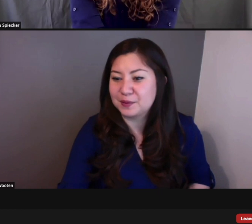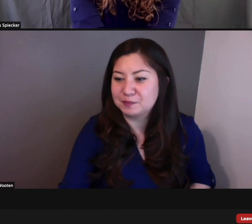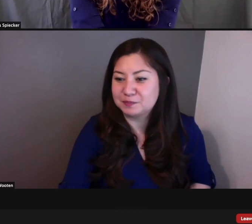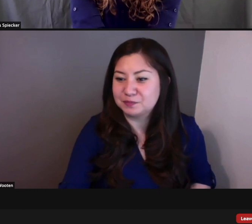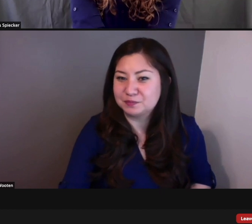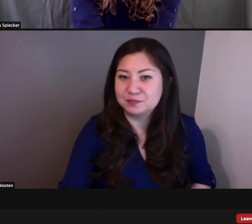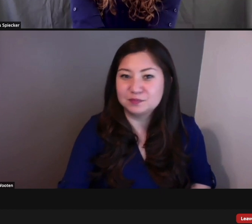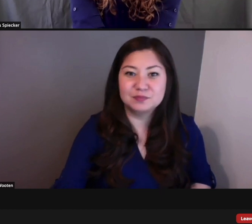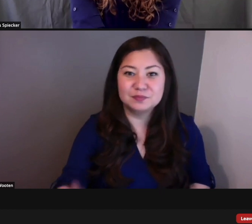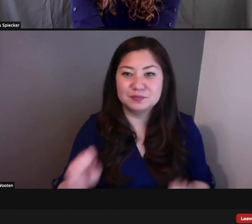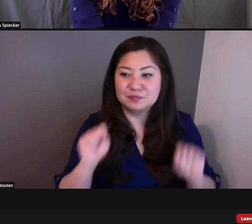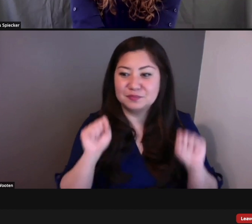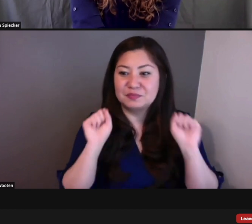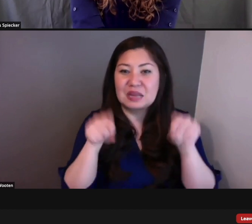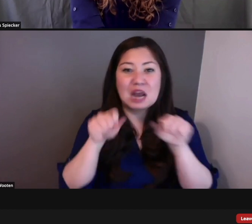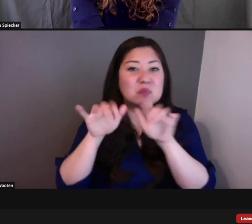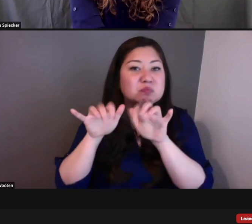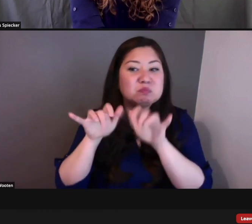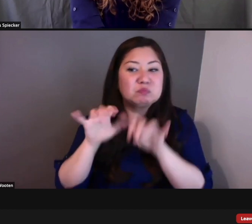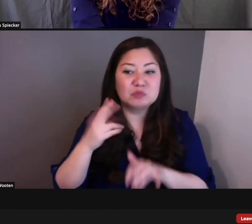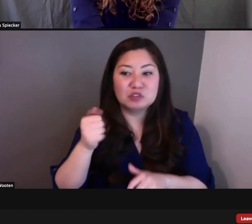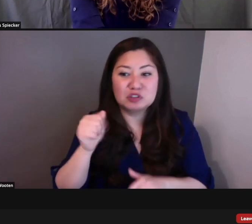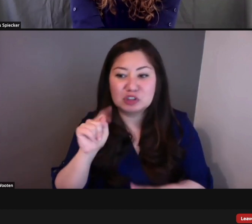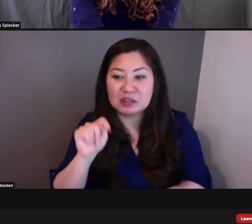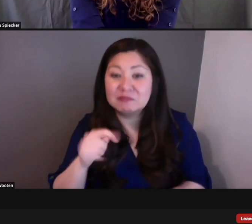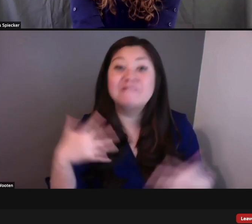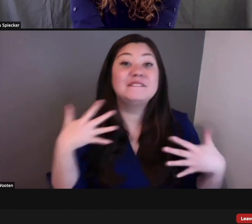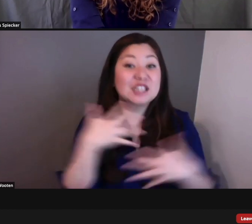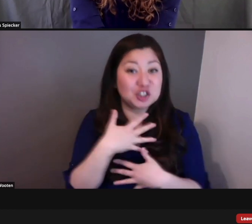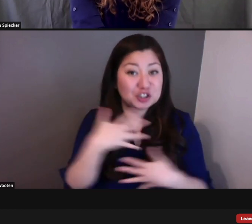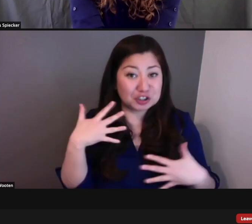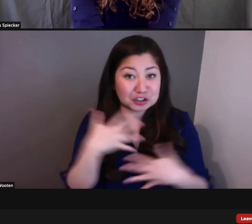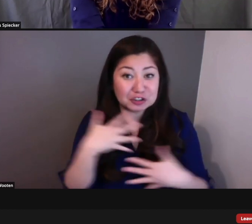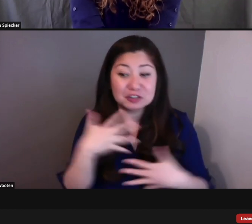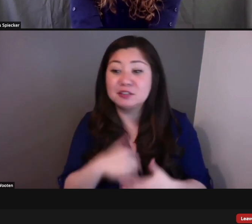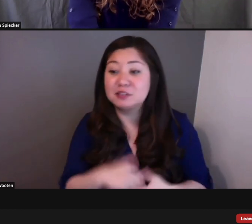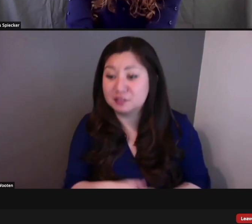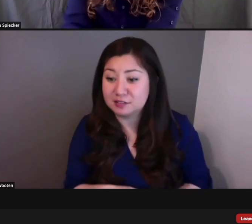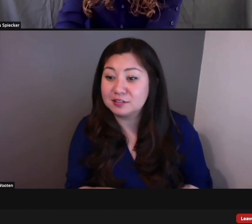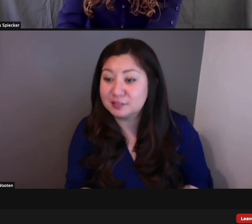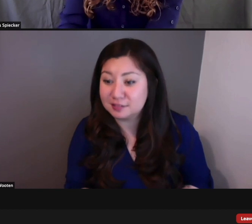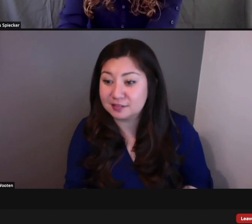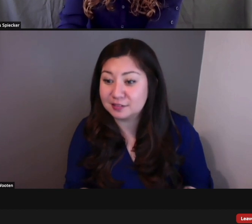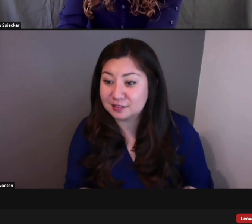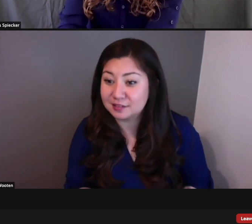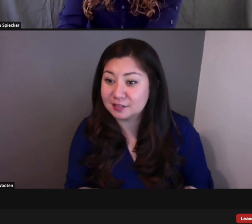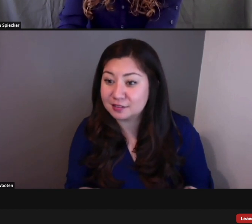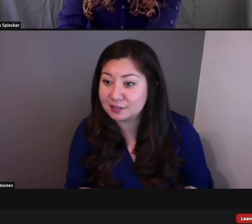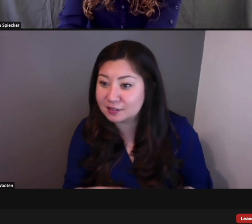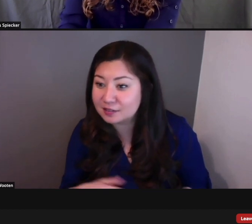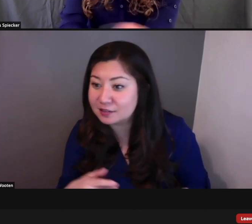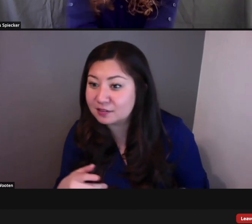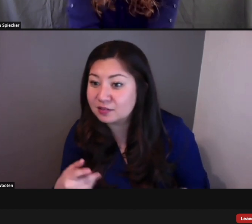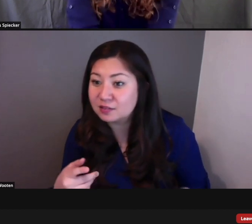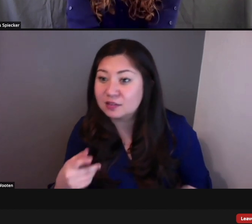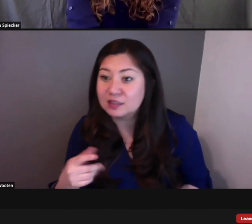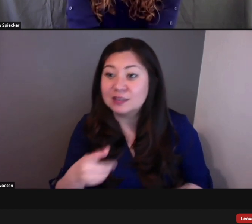So now we want to turn it back over to you a little bit. We have another poll. I'm just curious